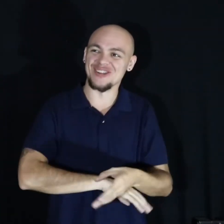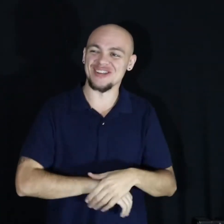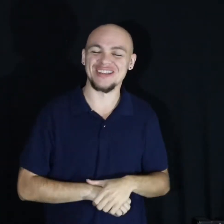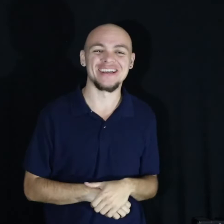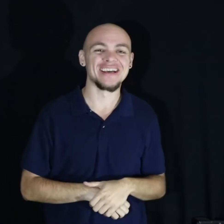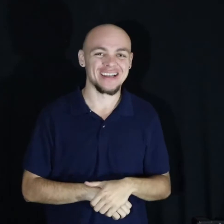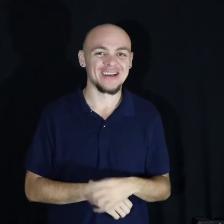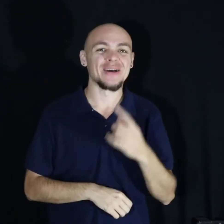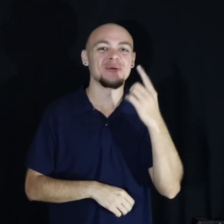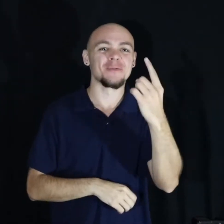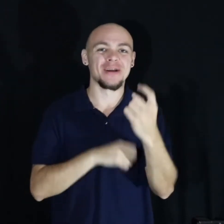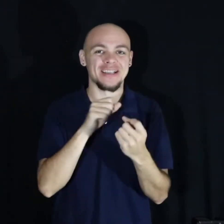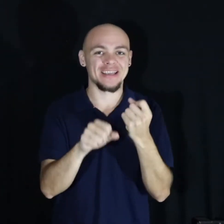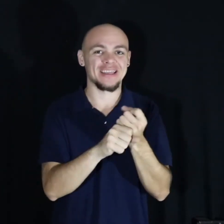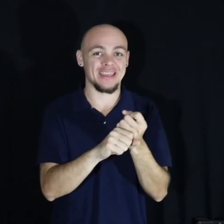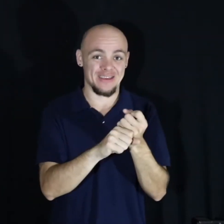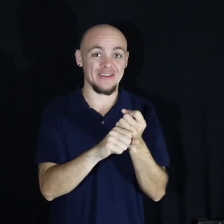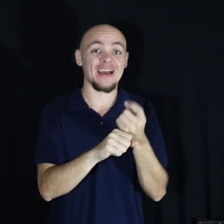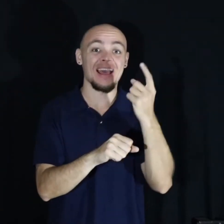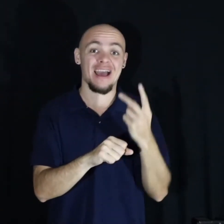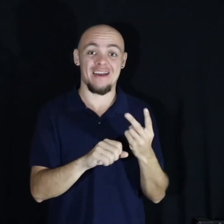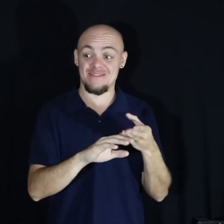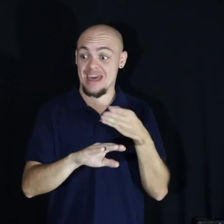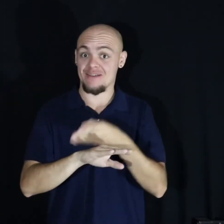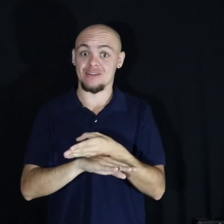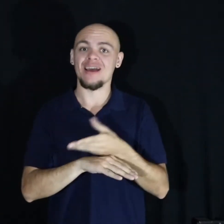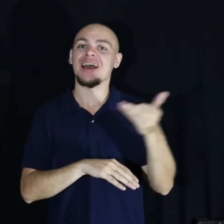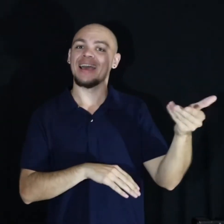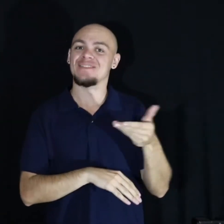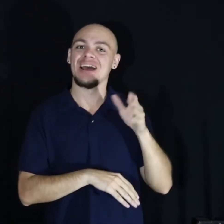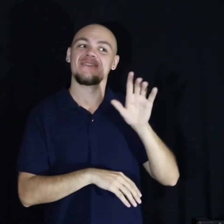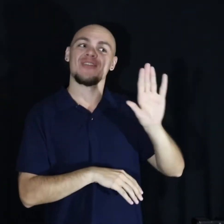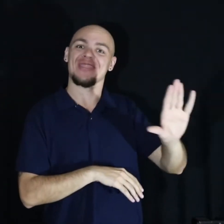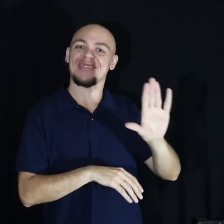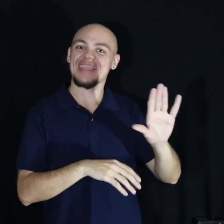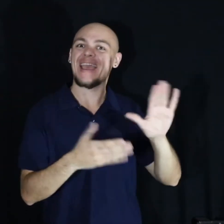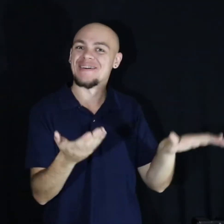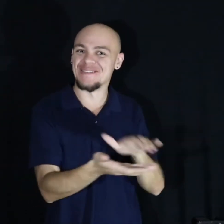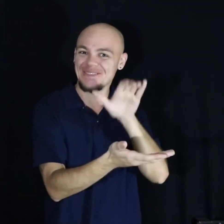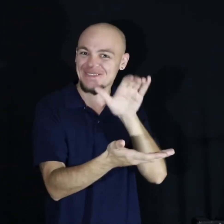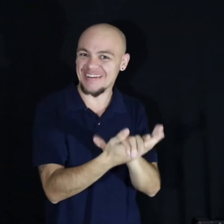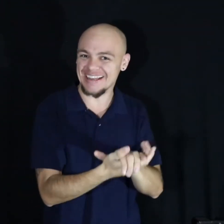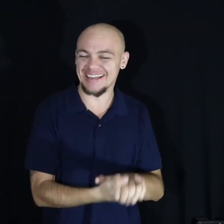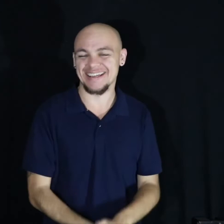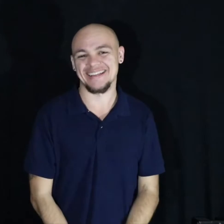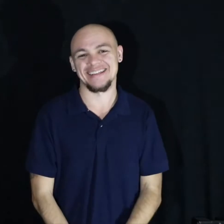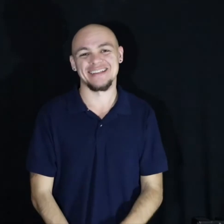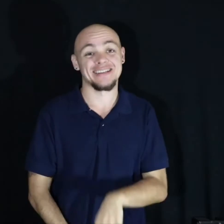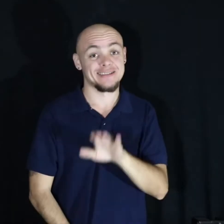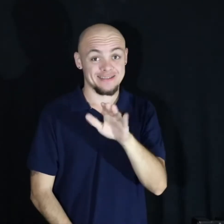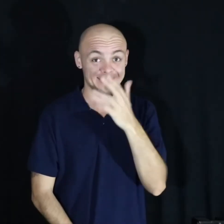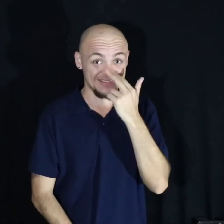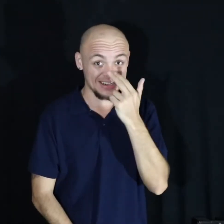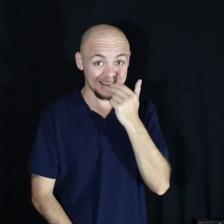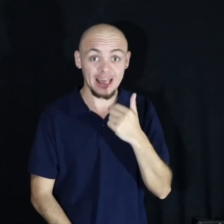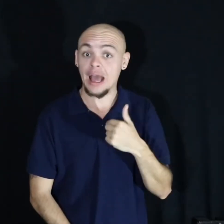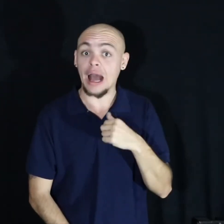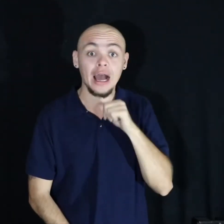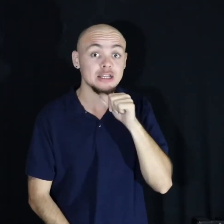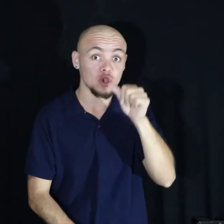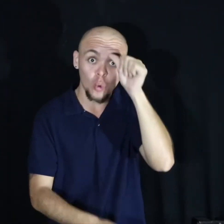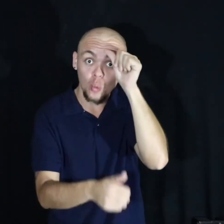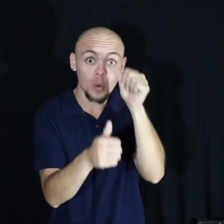A year and a half after I moved to Toronto, I got an invitation to their wedding. Here's the kicker, I don't remember